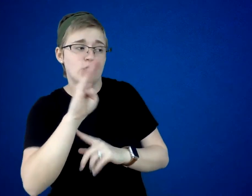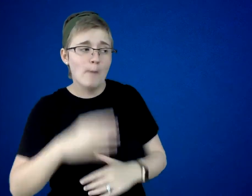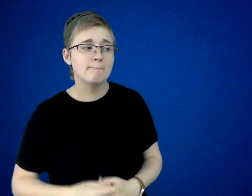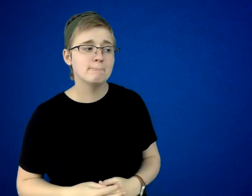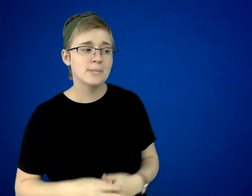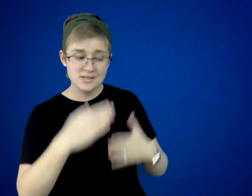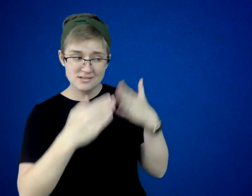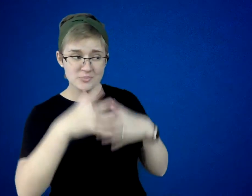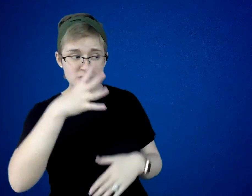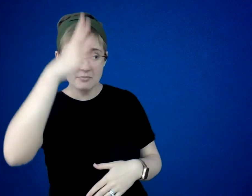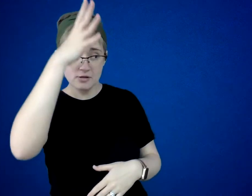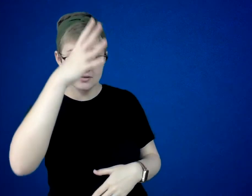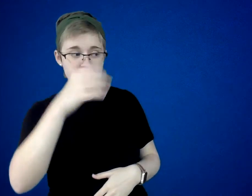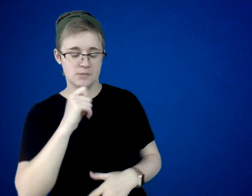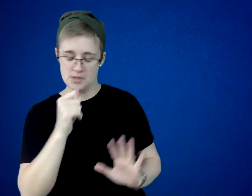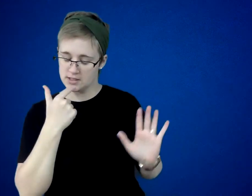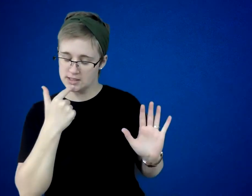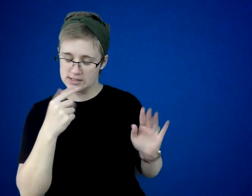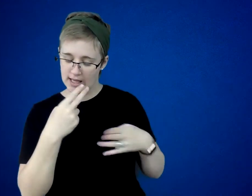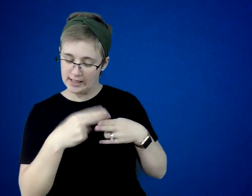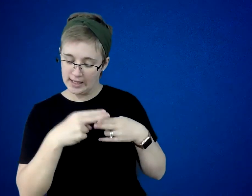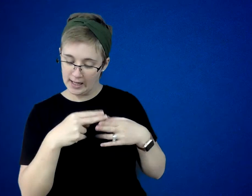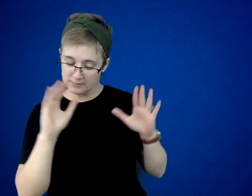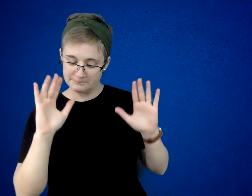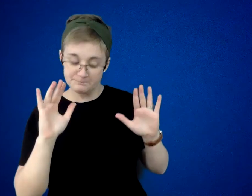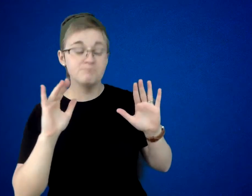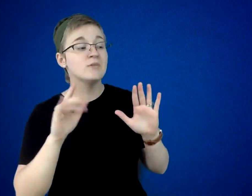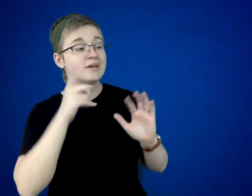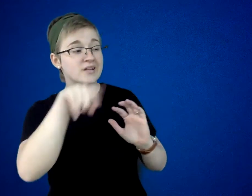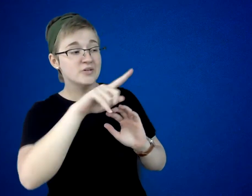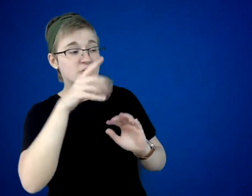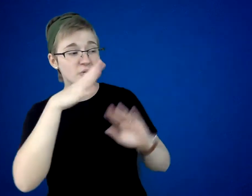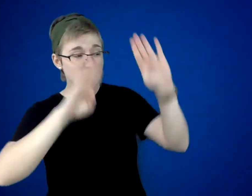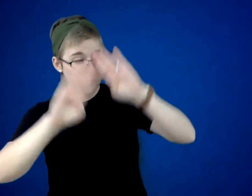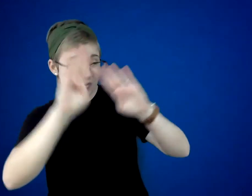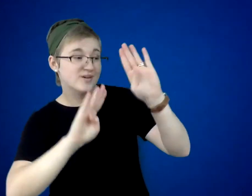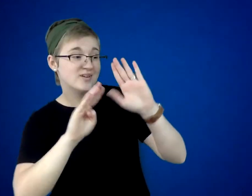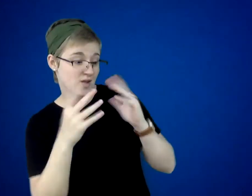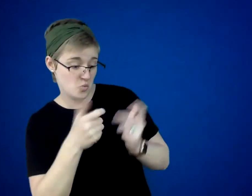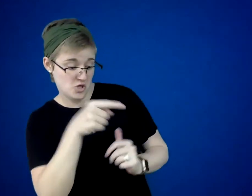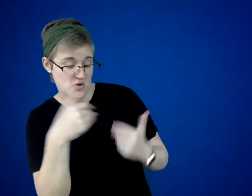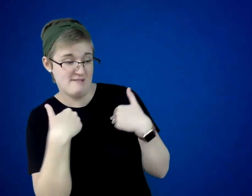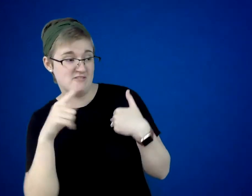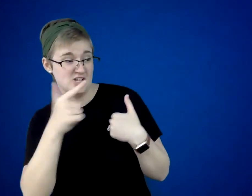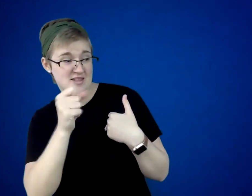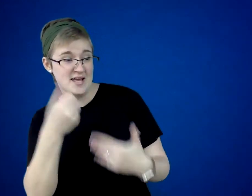of the parents, I won't mention any names, are worried that what you've got there might be